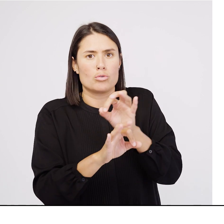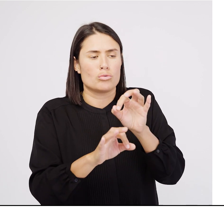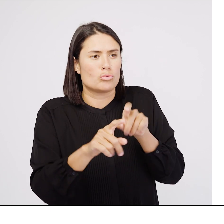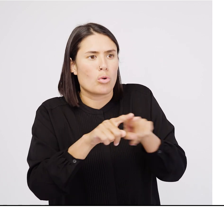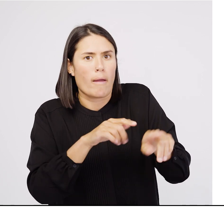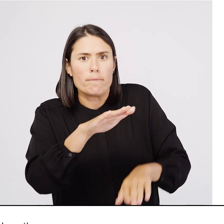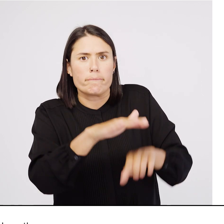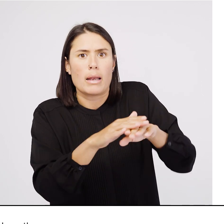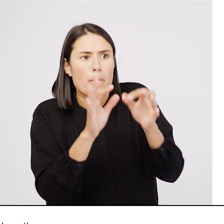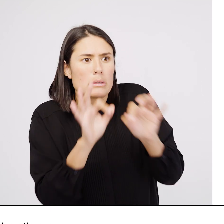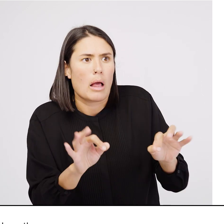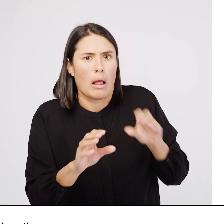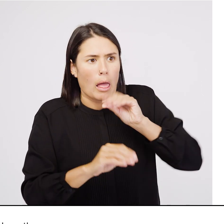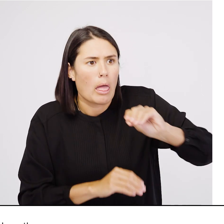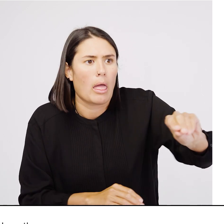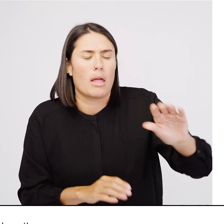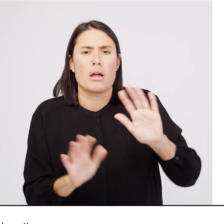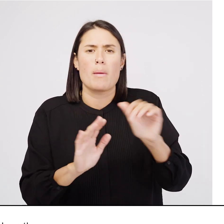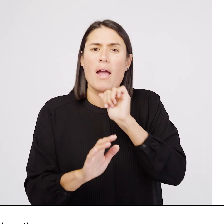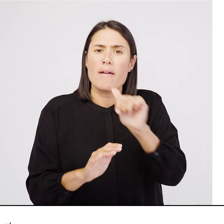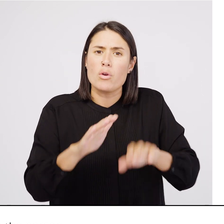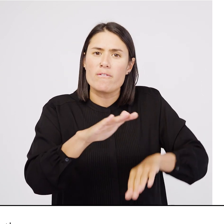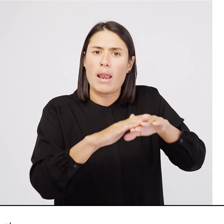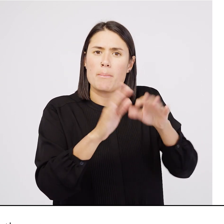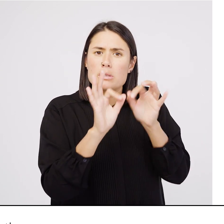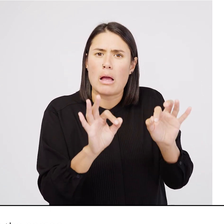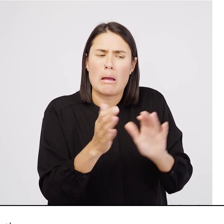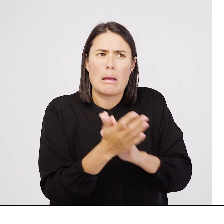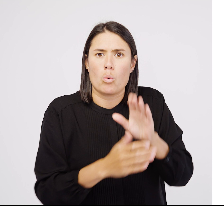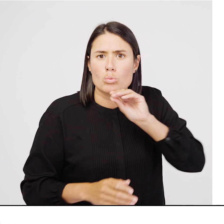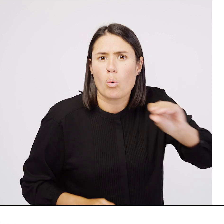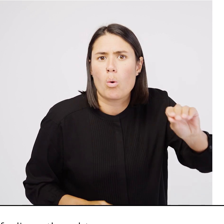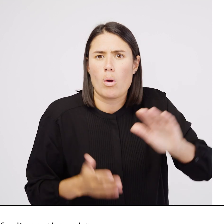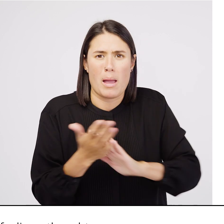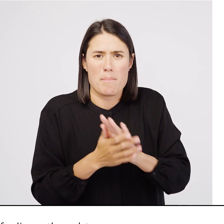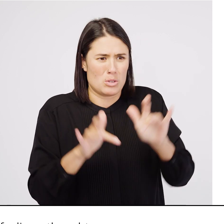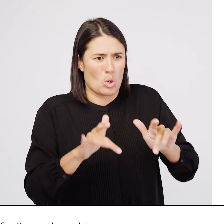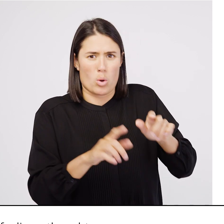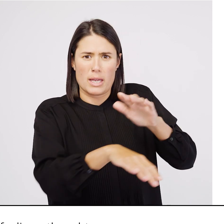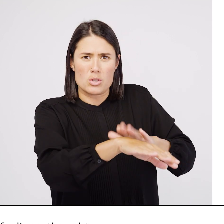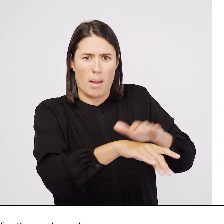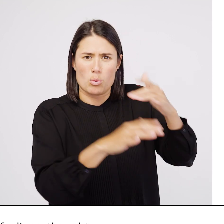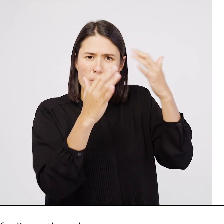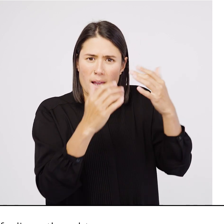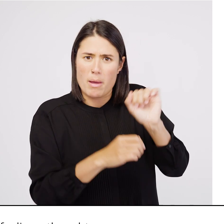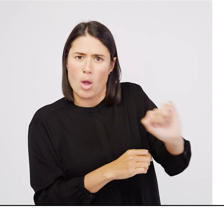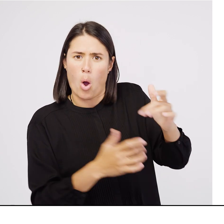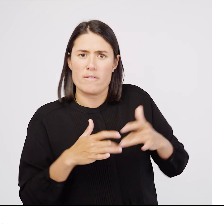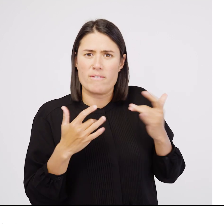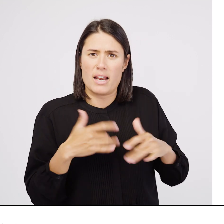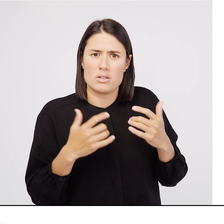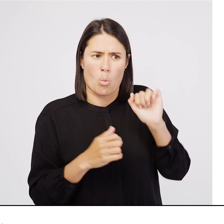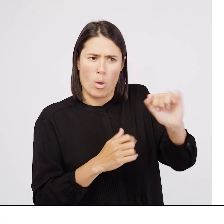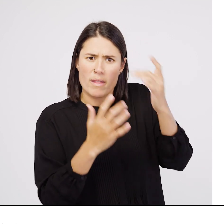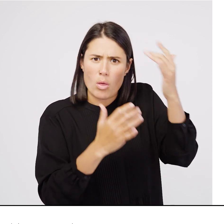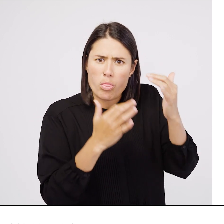but by filling in the silence, it doesn't give the person the time to think about their feelings, thoughts,